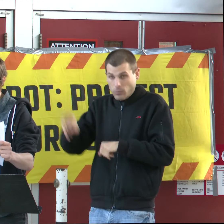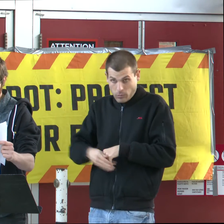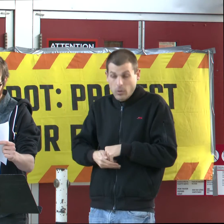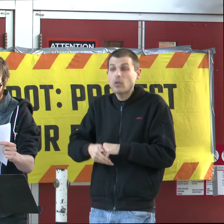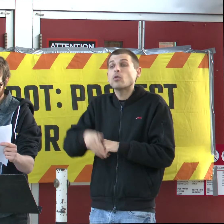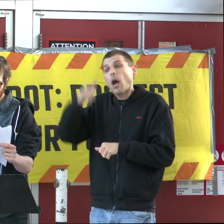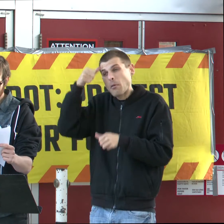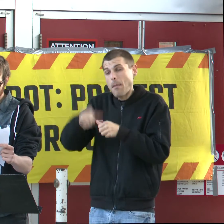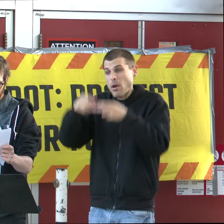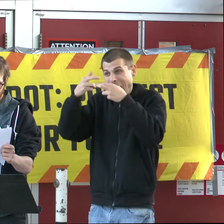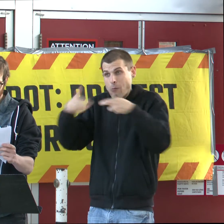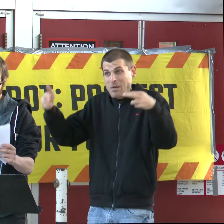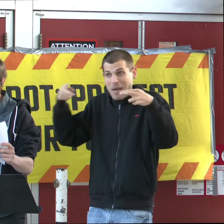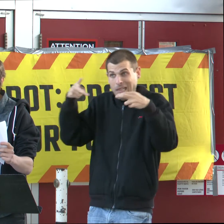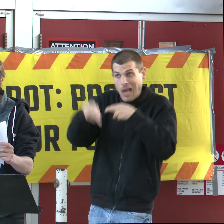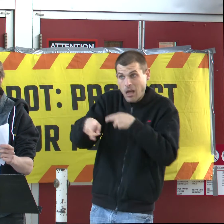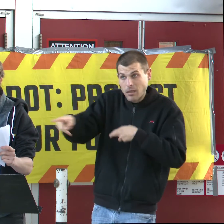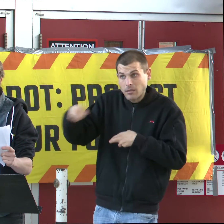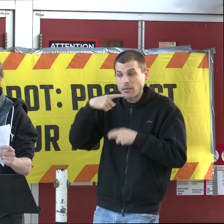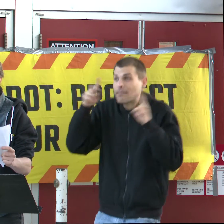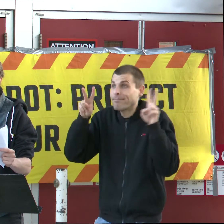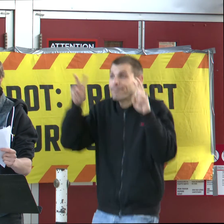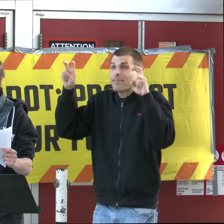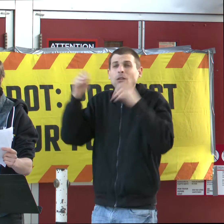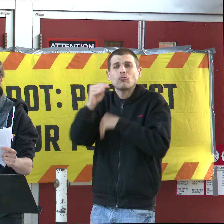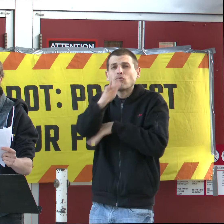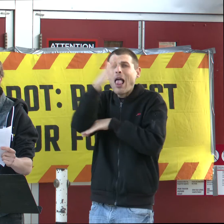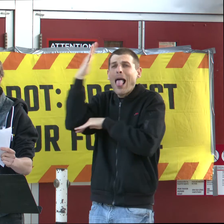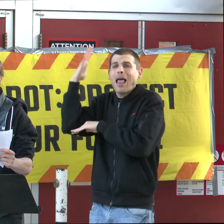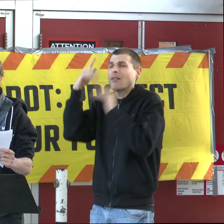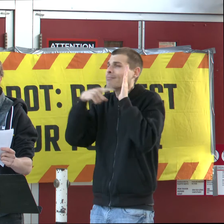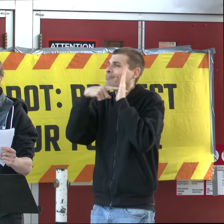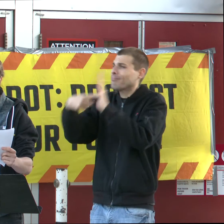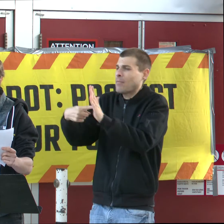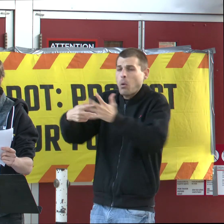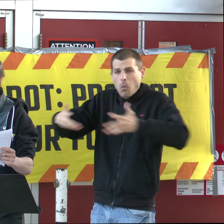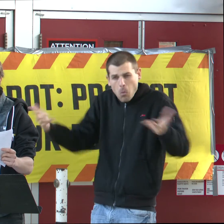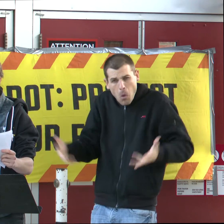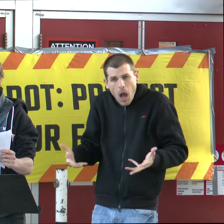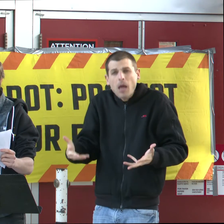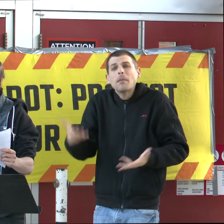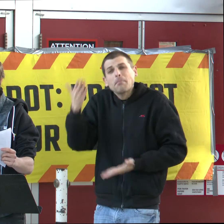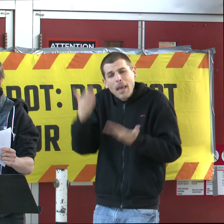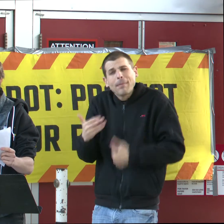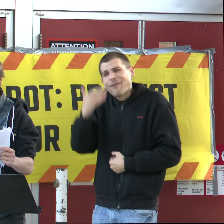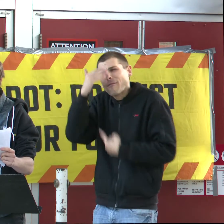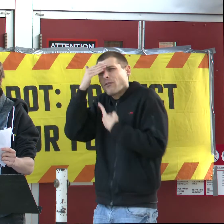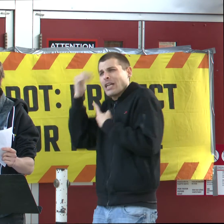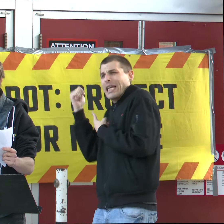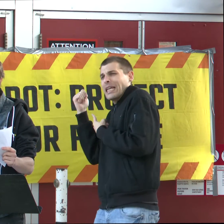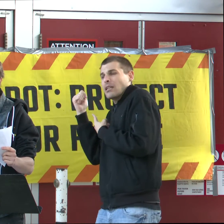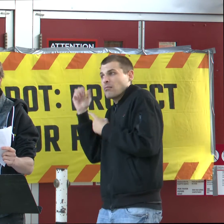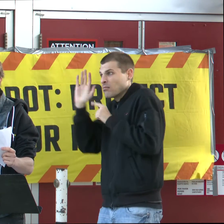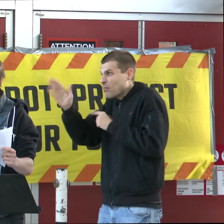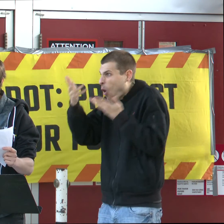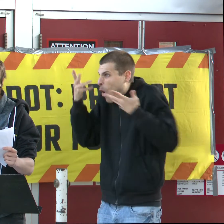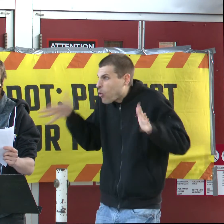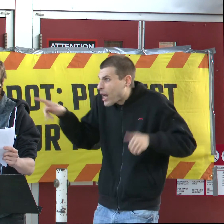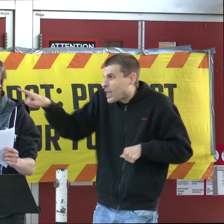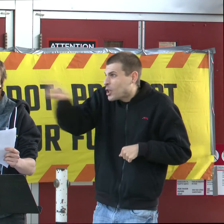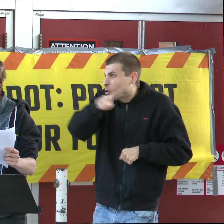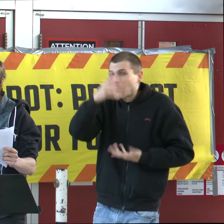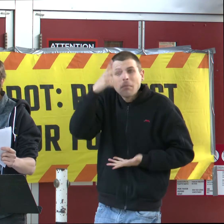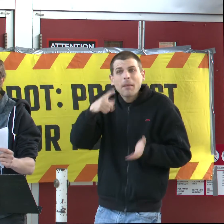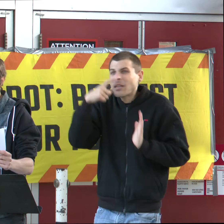this memorial, without a physical gesture of remembrance, we can, we may, we will forget. Already the Japanese internment experience is